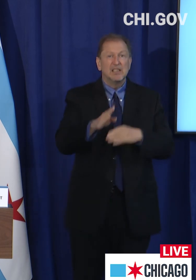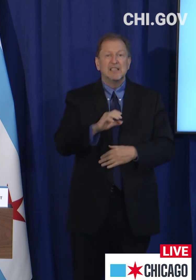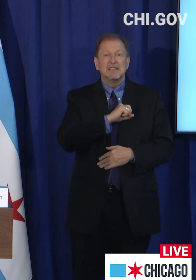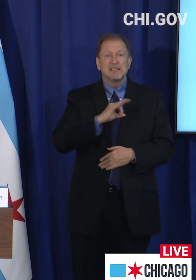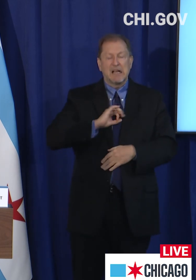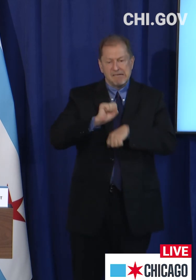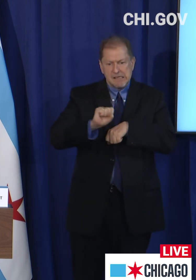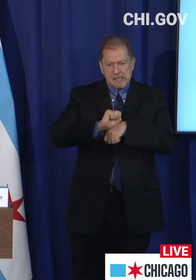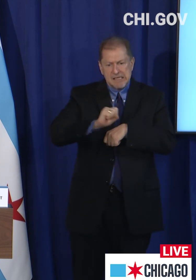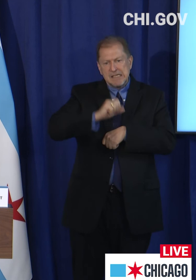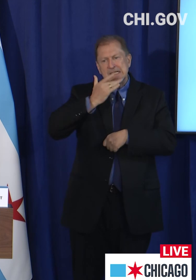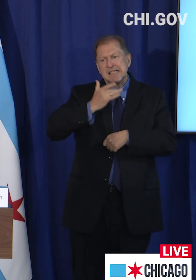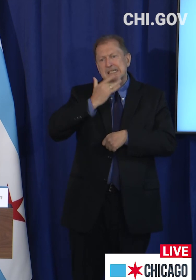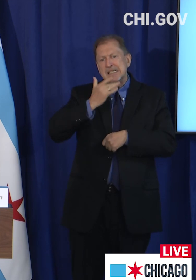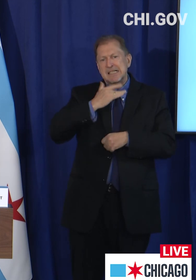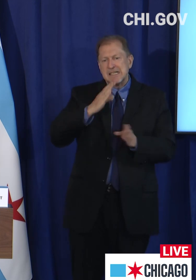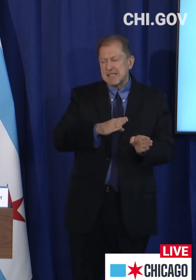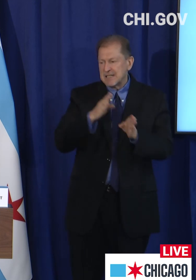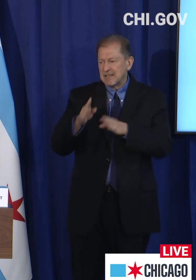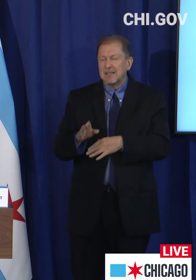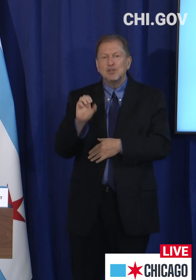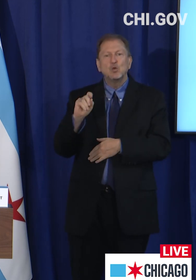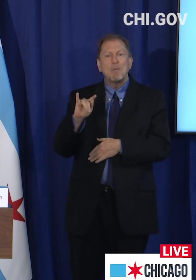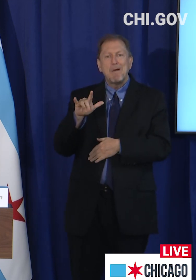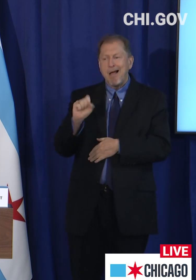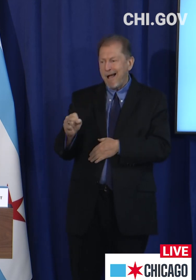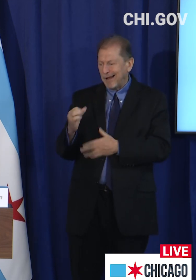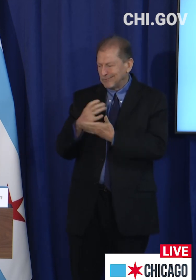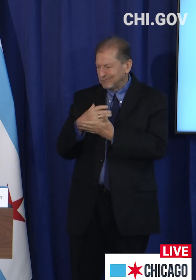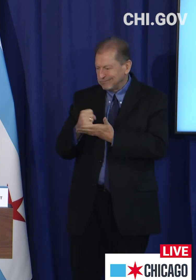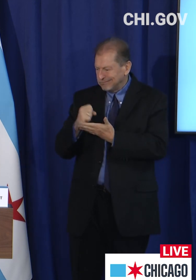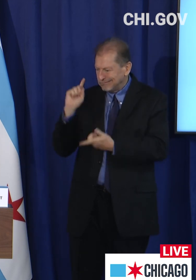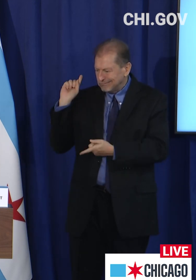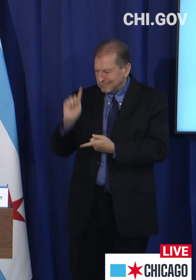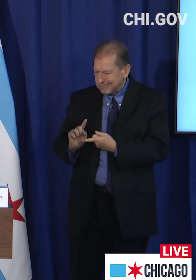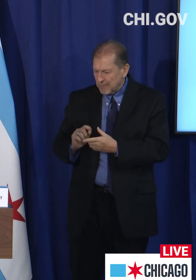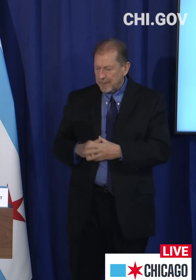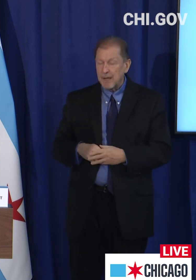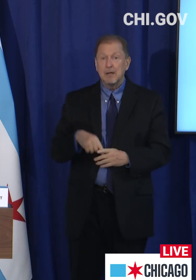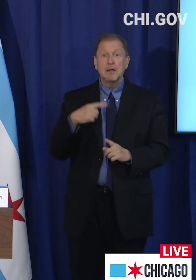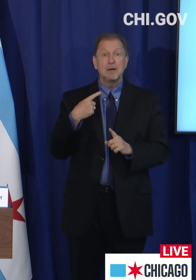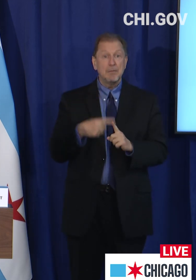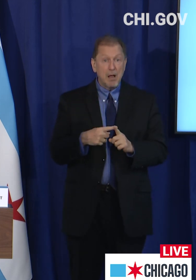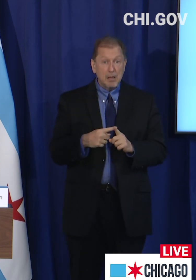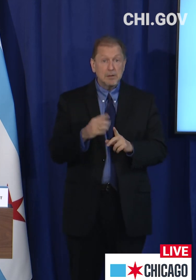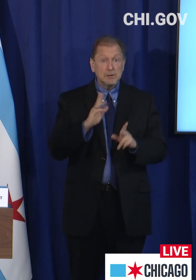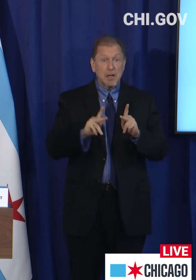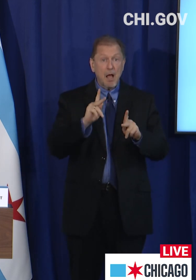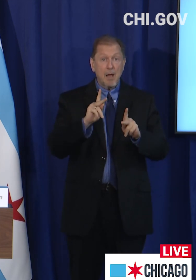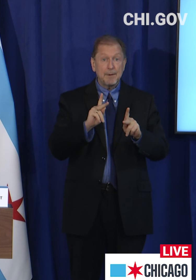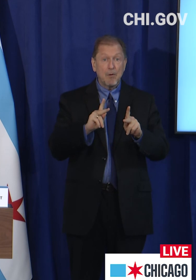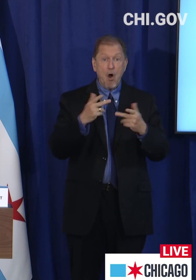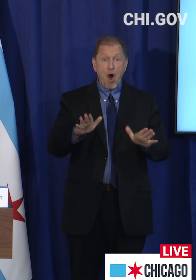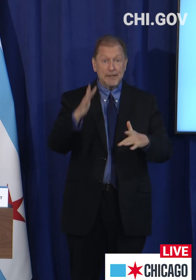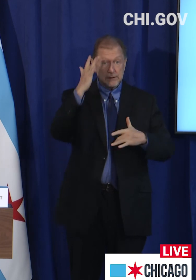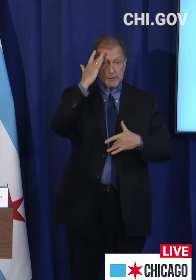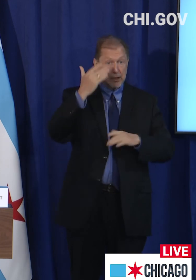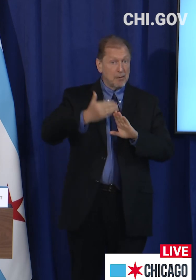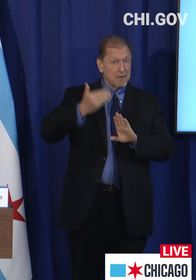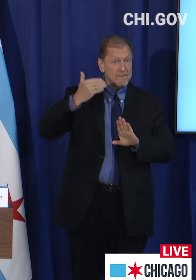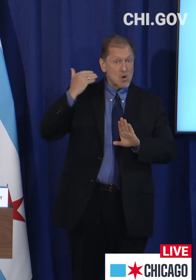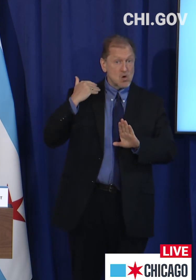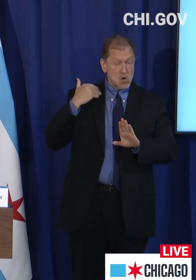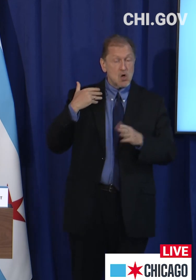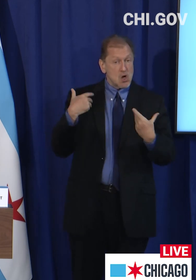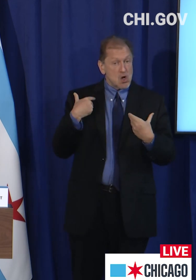not to mention the long-term impacts on the survivors of COVID-19. You've heard some of these things, but let